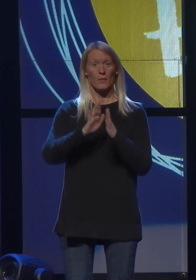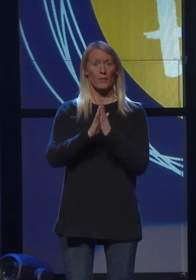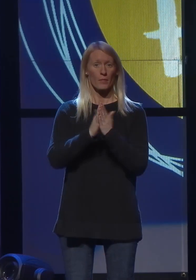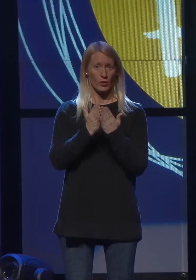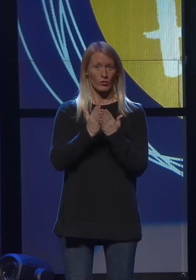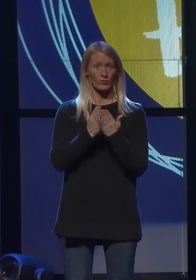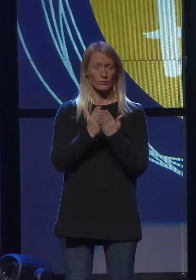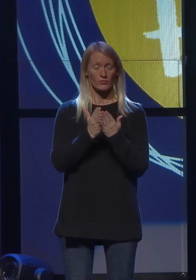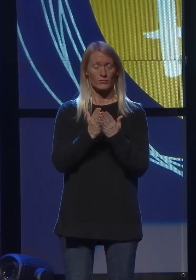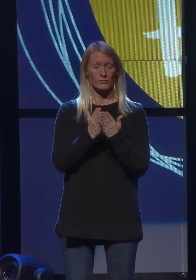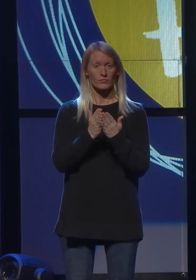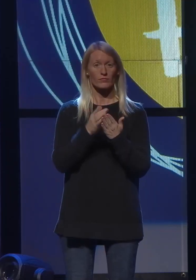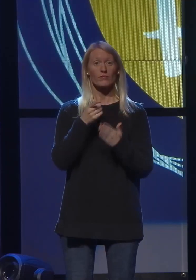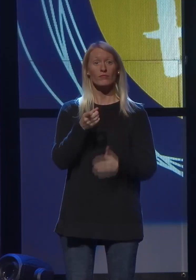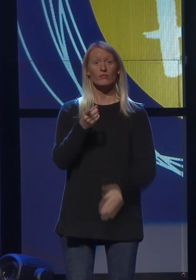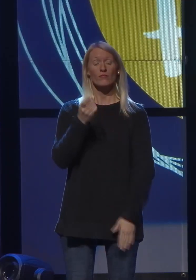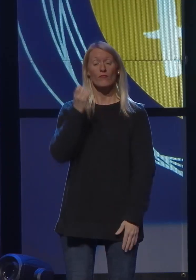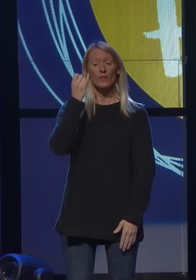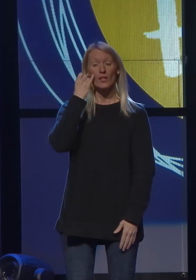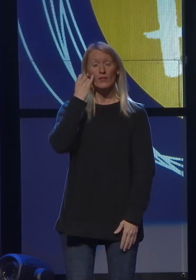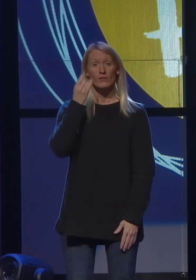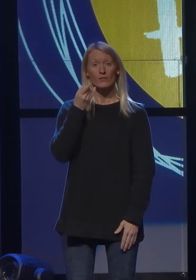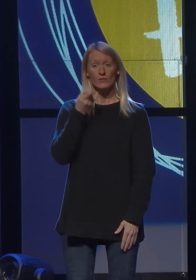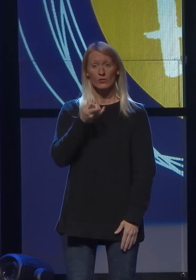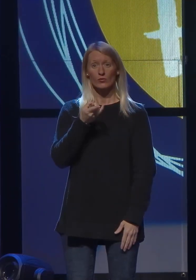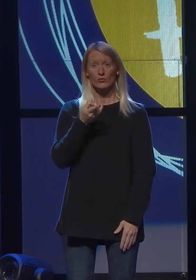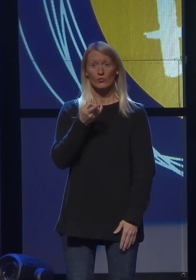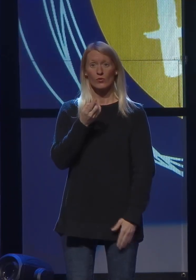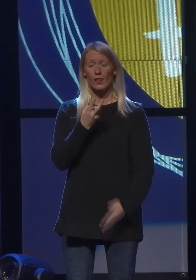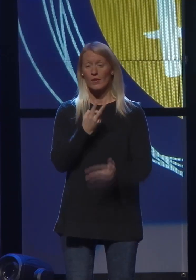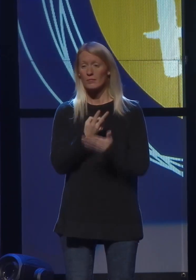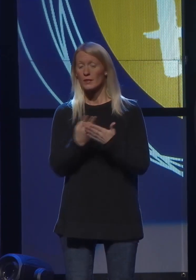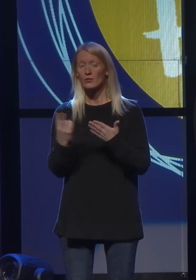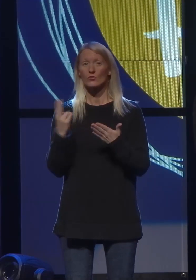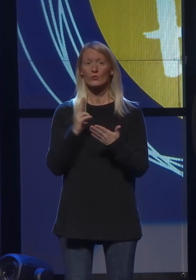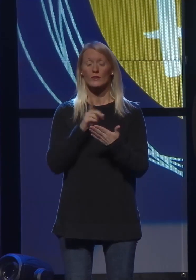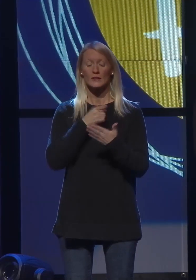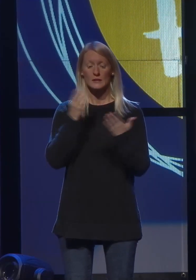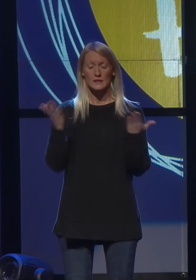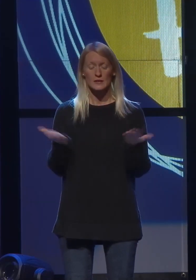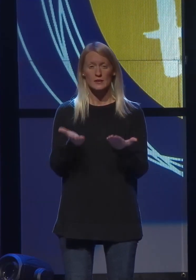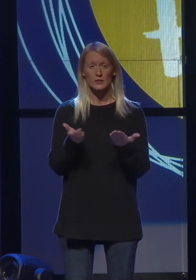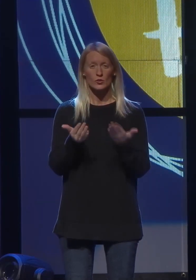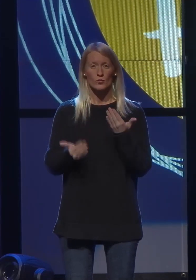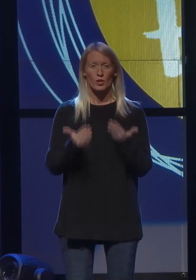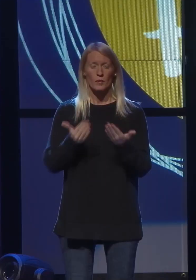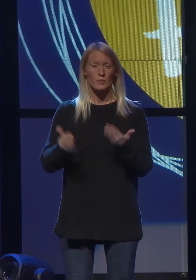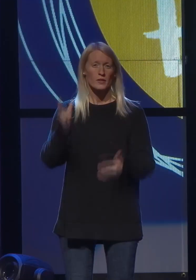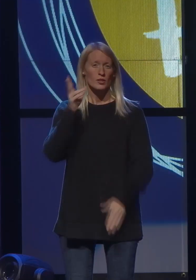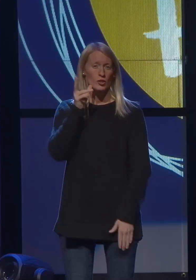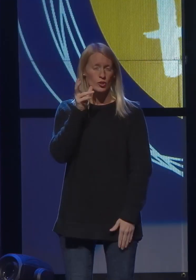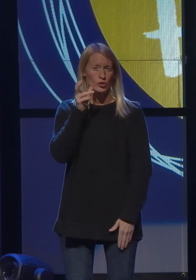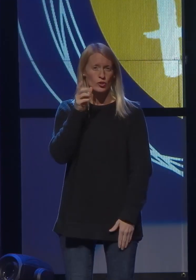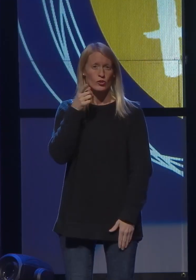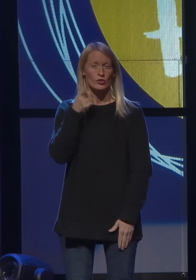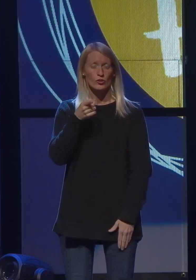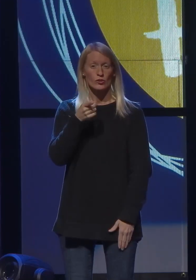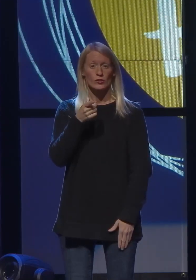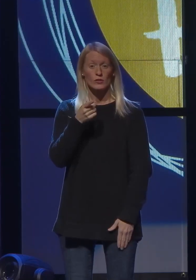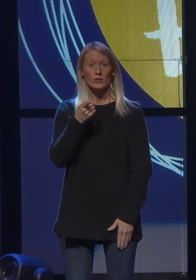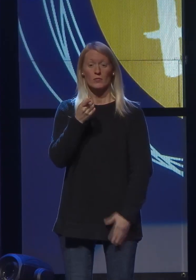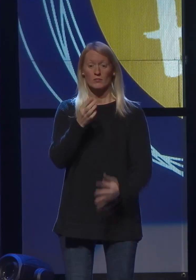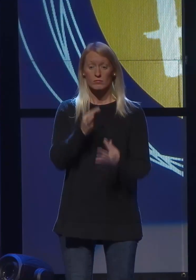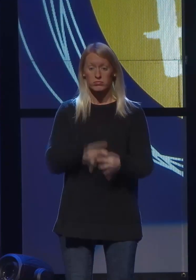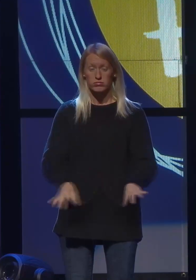And if you've been around for the past couple of weeks, you've probably heard about some kind of big event that